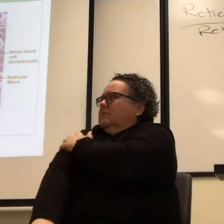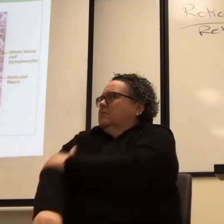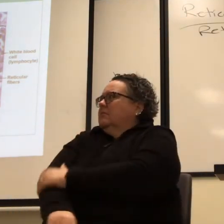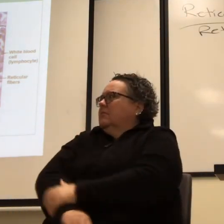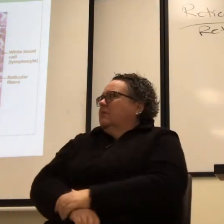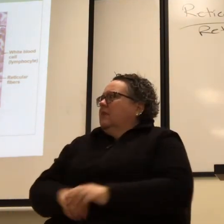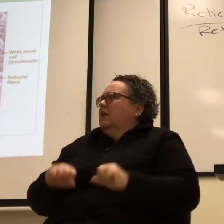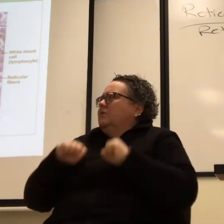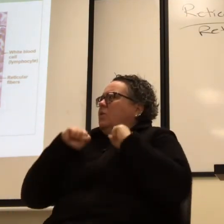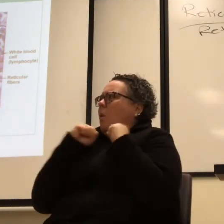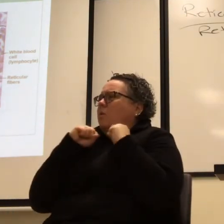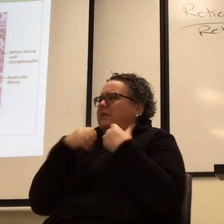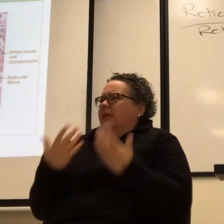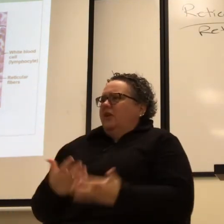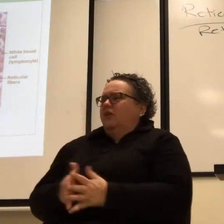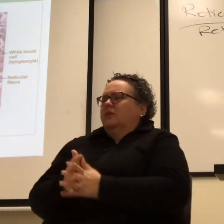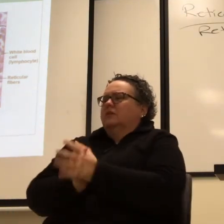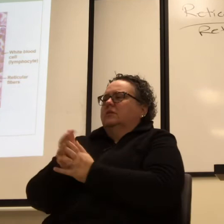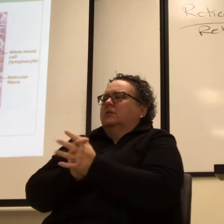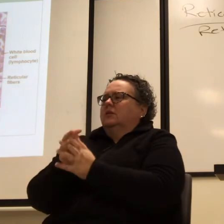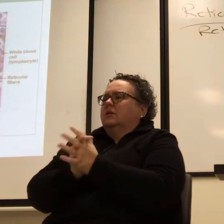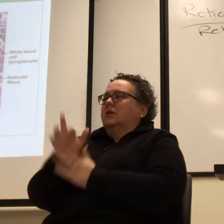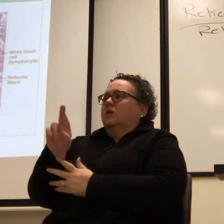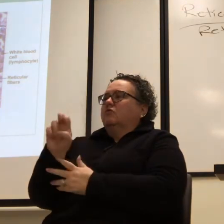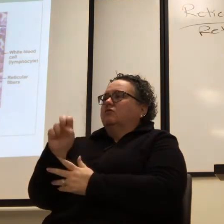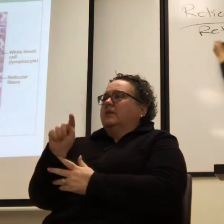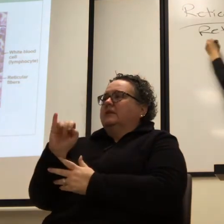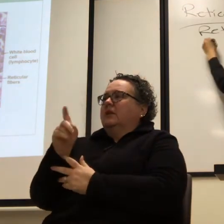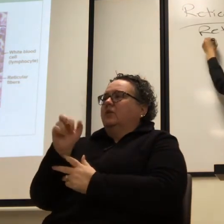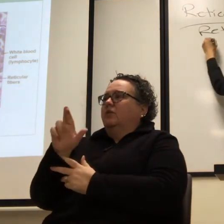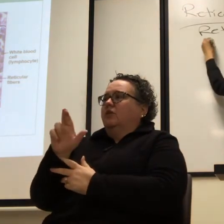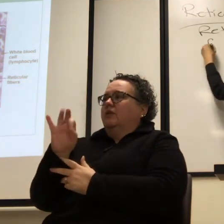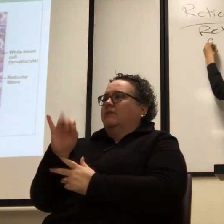Reticular fibers form a complex network